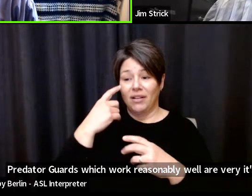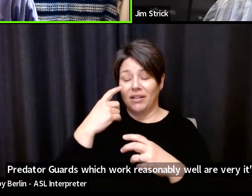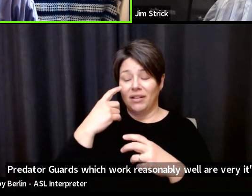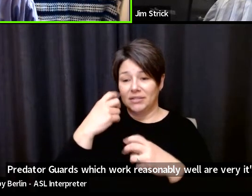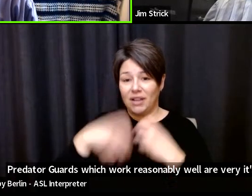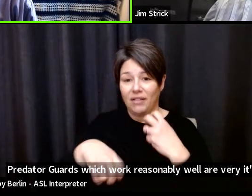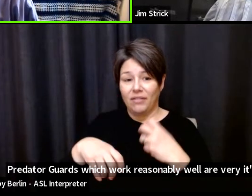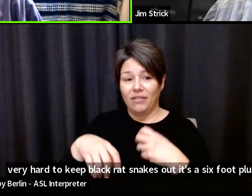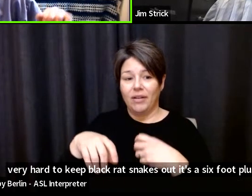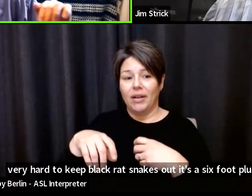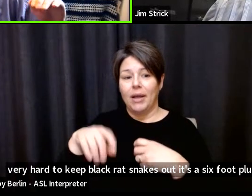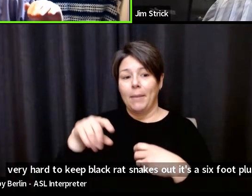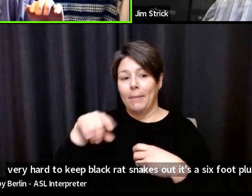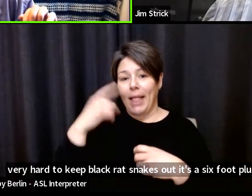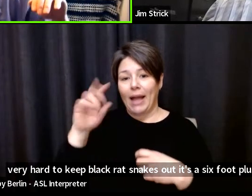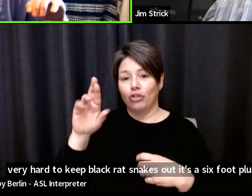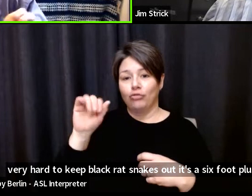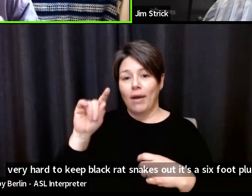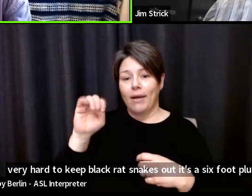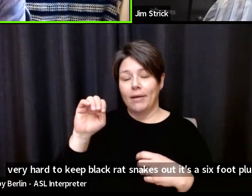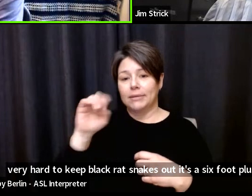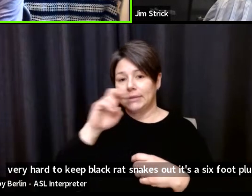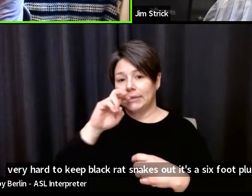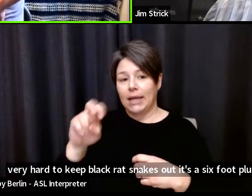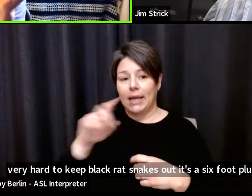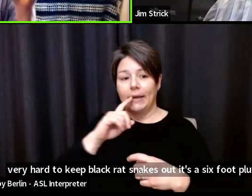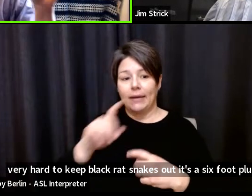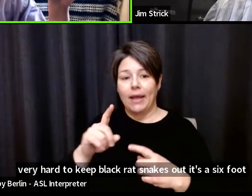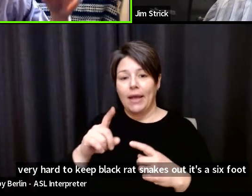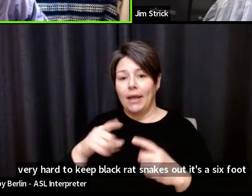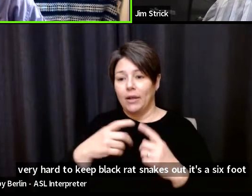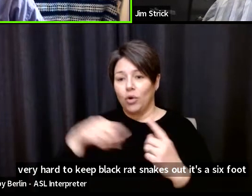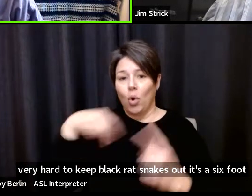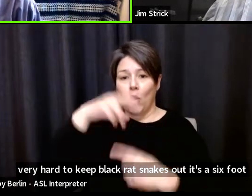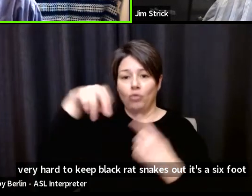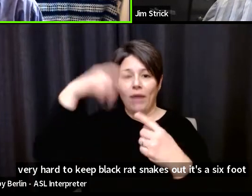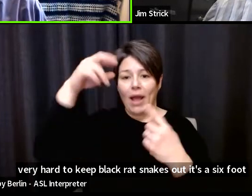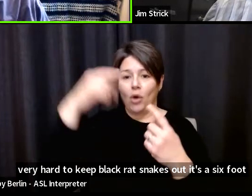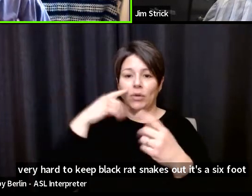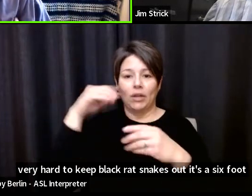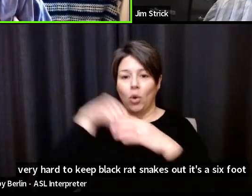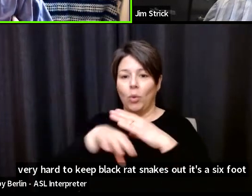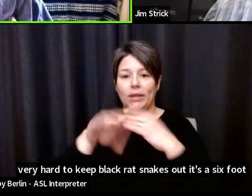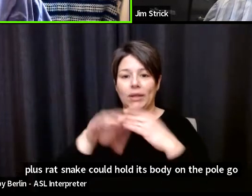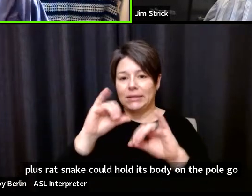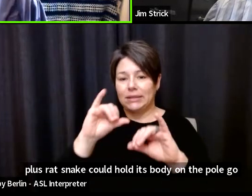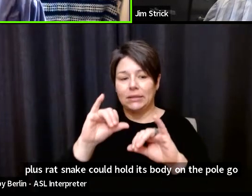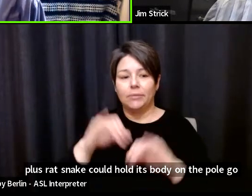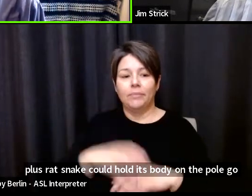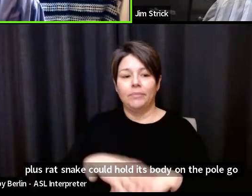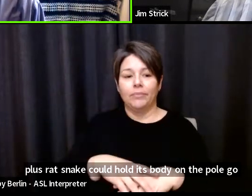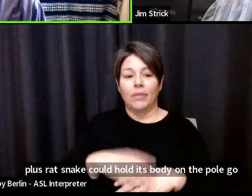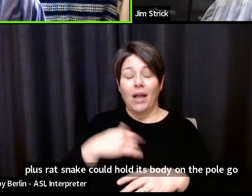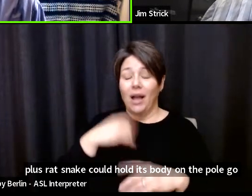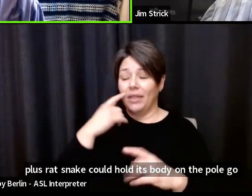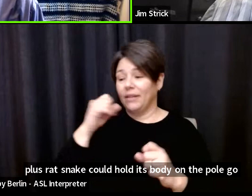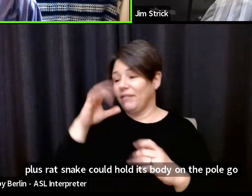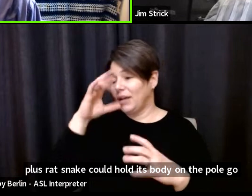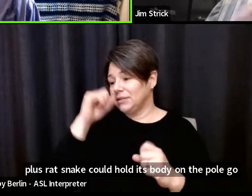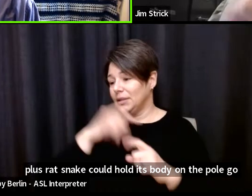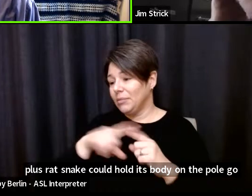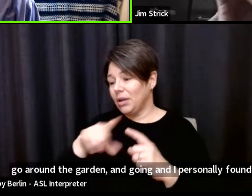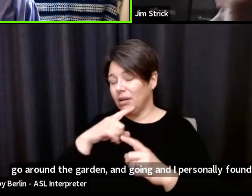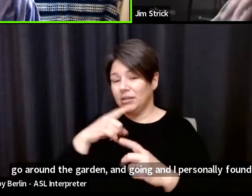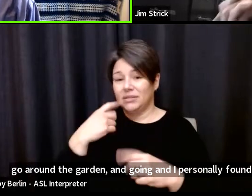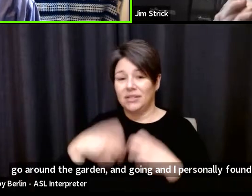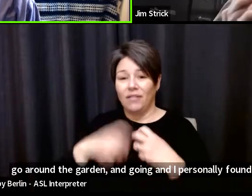6-foot plus rat snake could hold its body on the pole, go around the guard and go in. I personally found it quite fascinating, but it was pretty hard on the